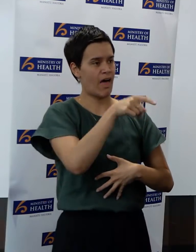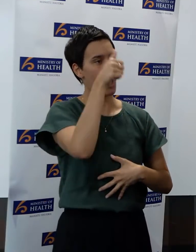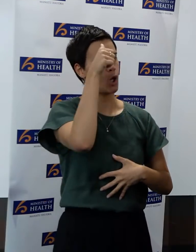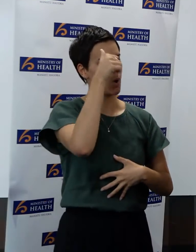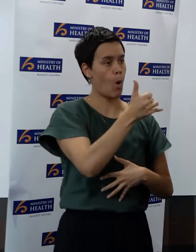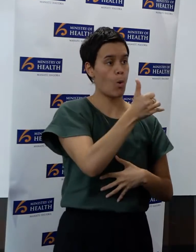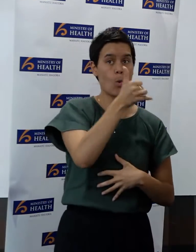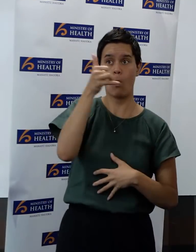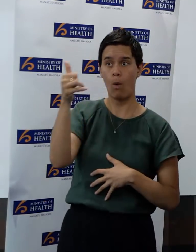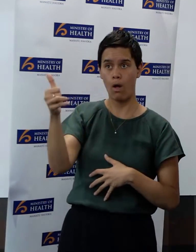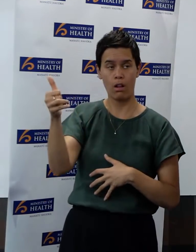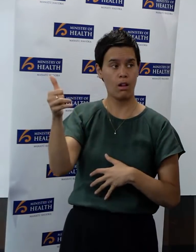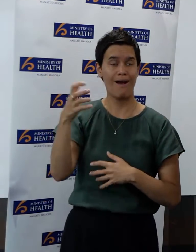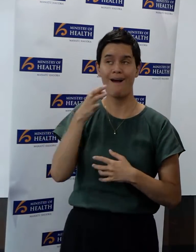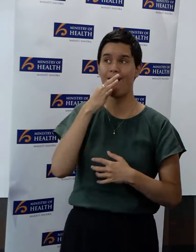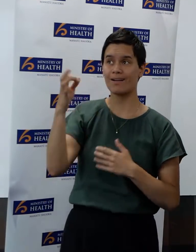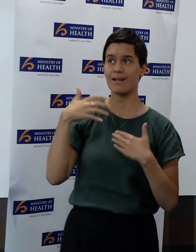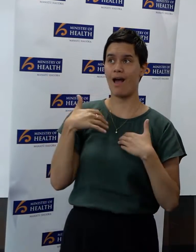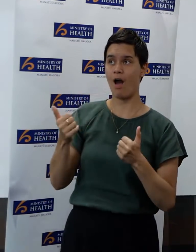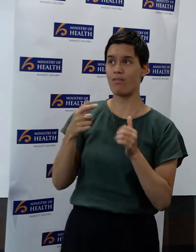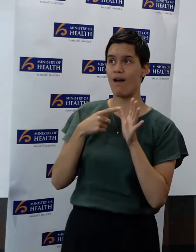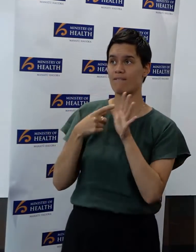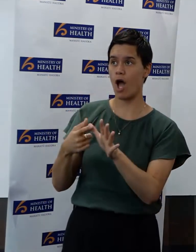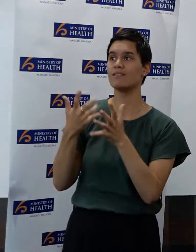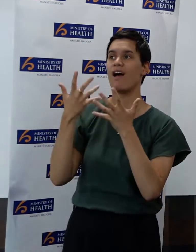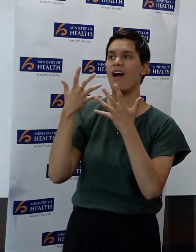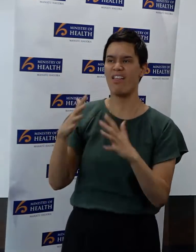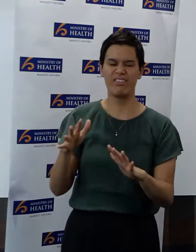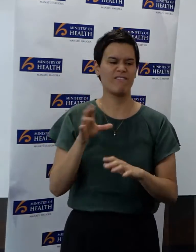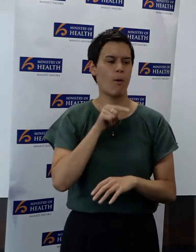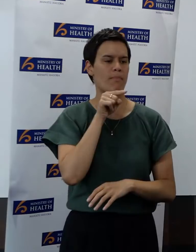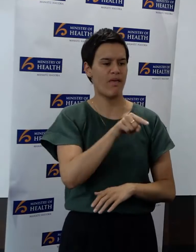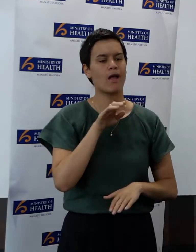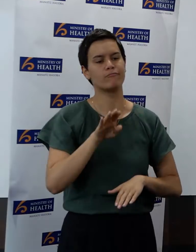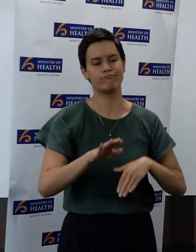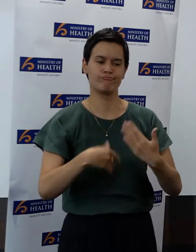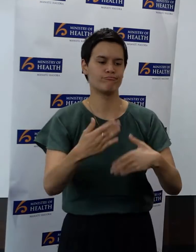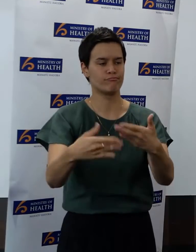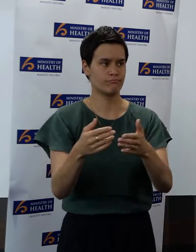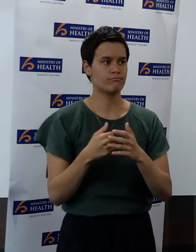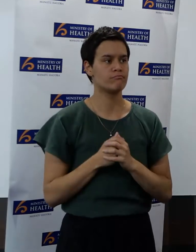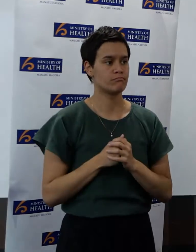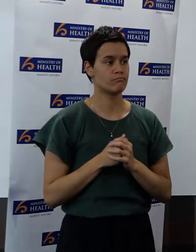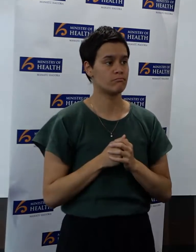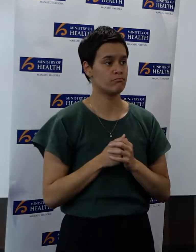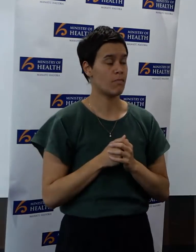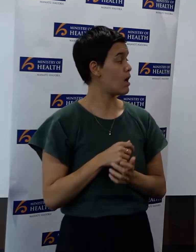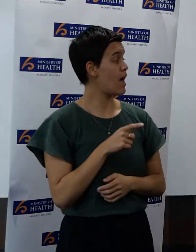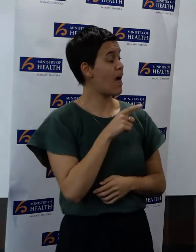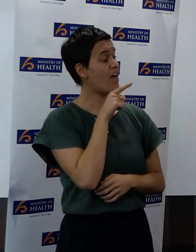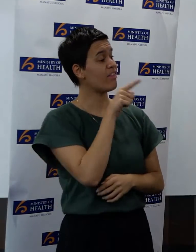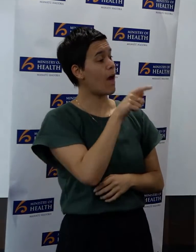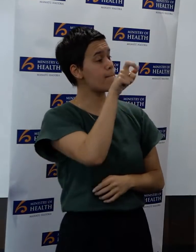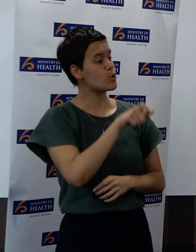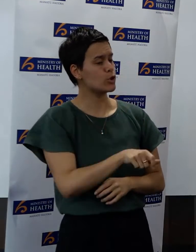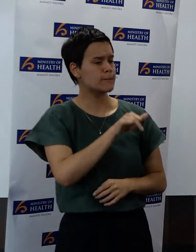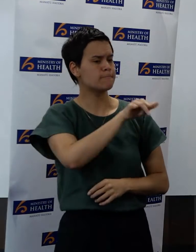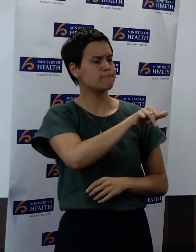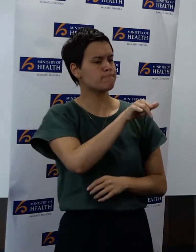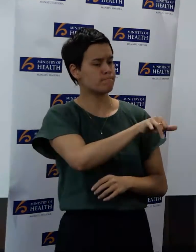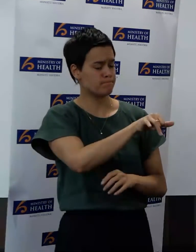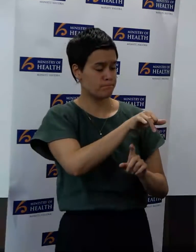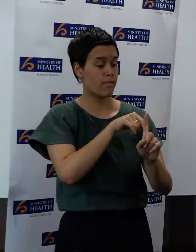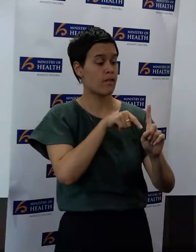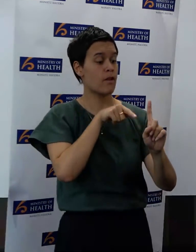then everything follows on from that. And just going back to that maybe suspected case, is the immediate family of